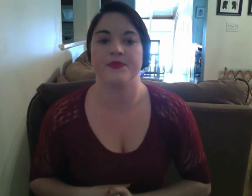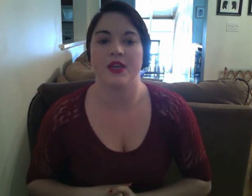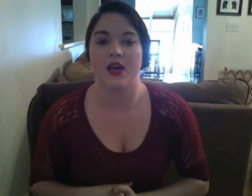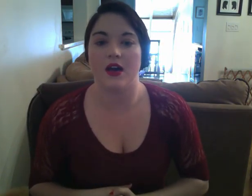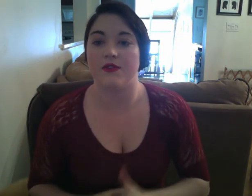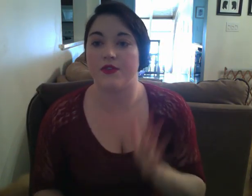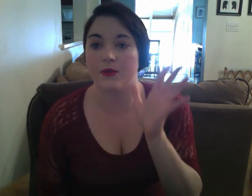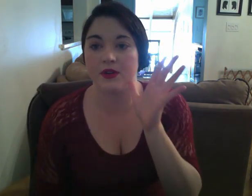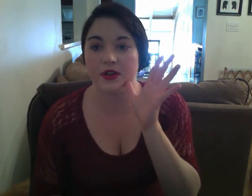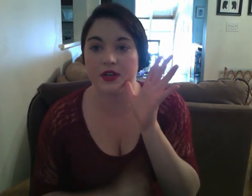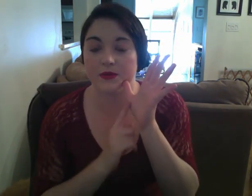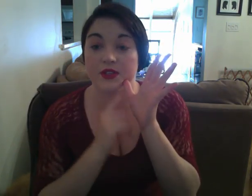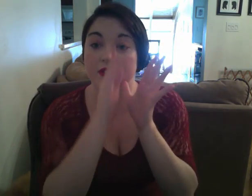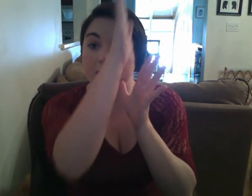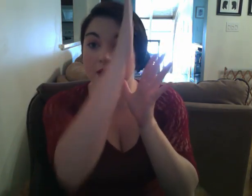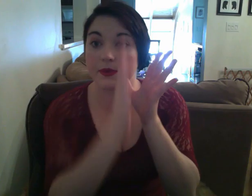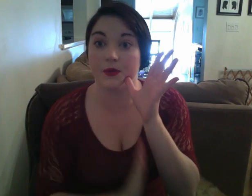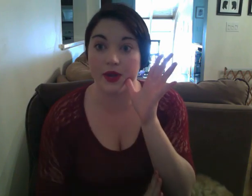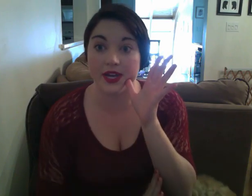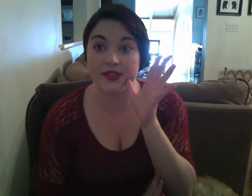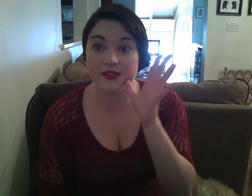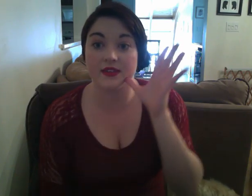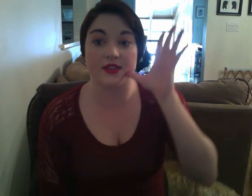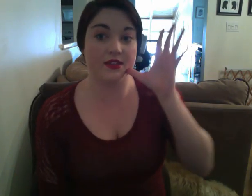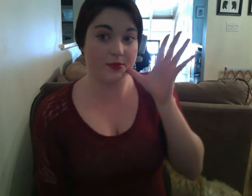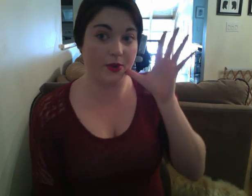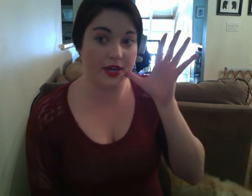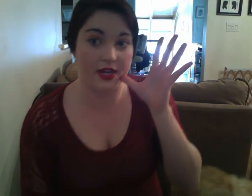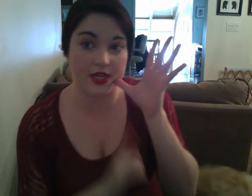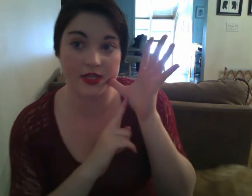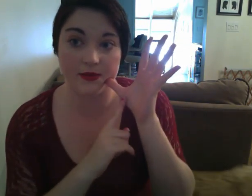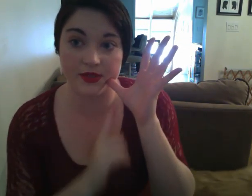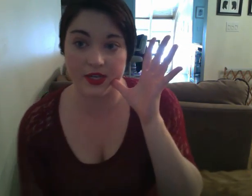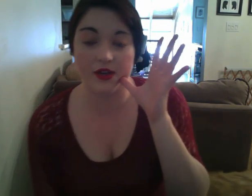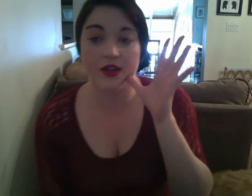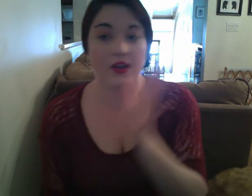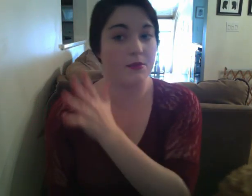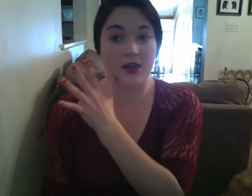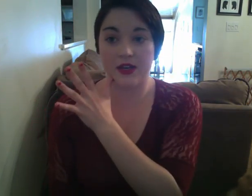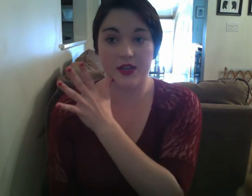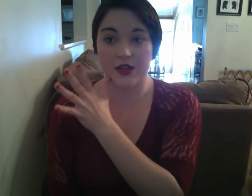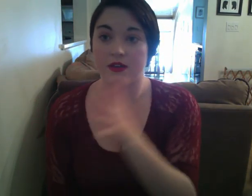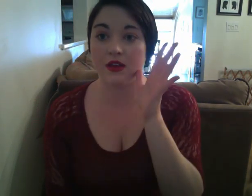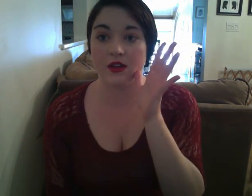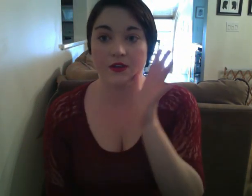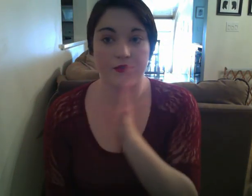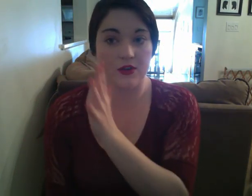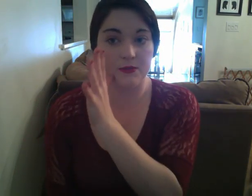Uh, comes, see, like my right. This is my right hand. comes here. I'm not here. Farm.